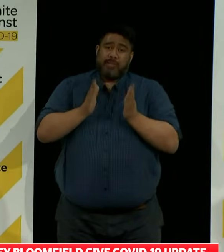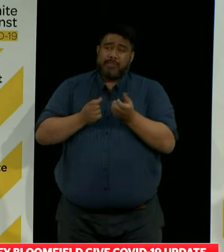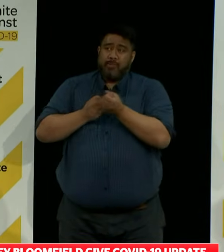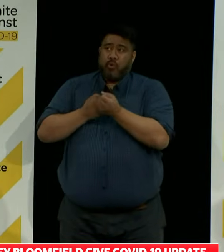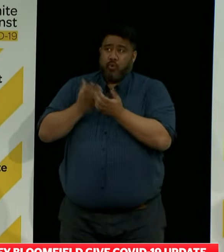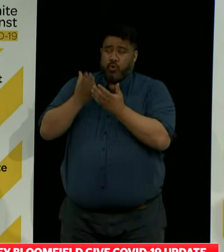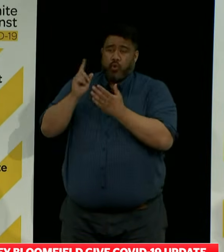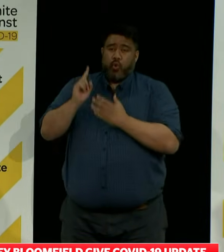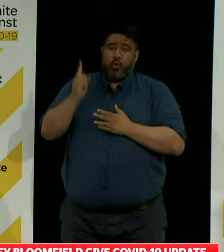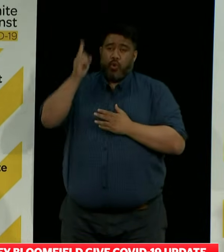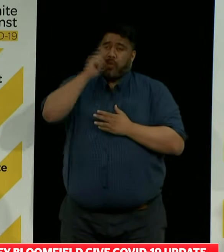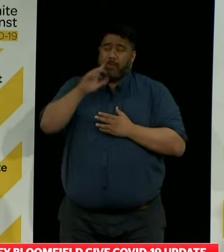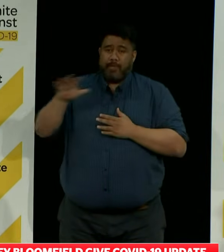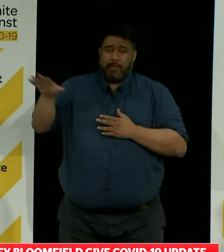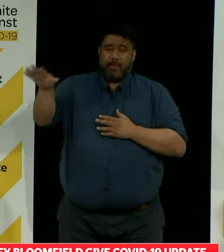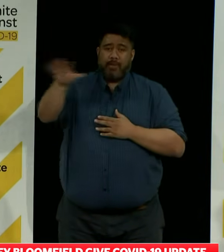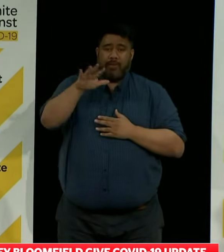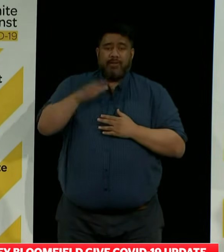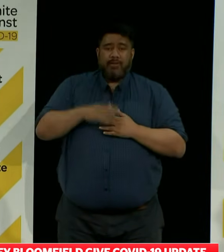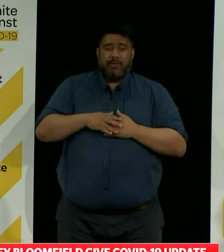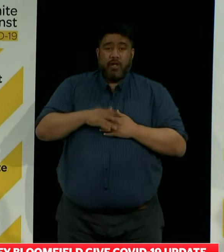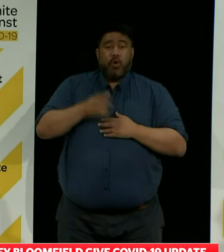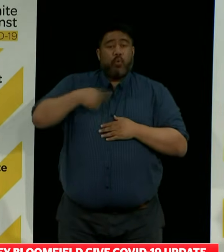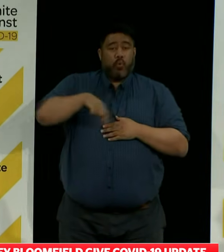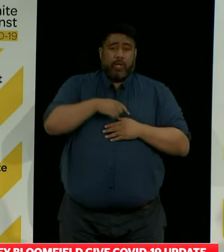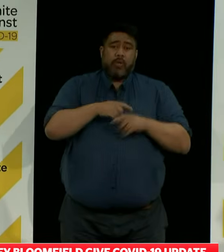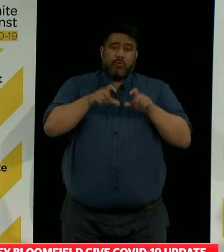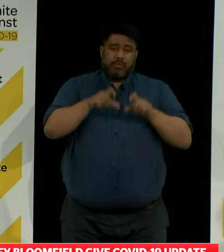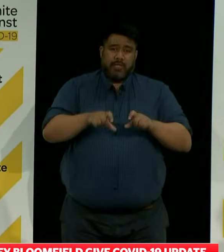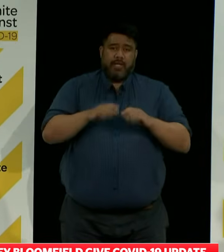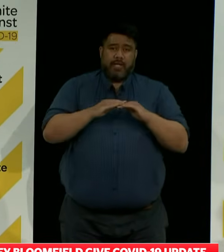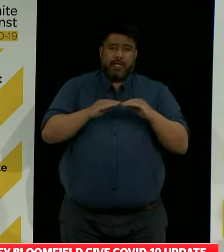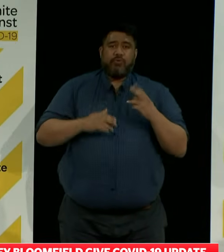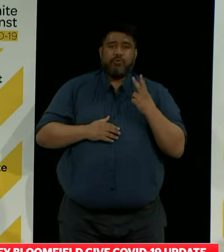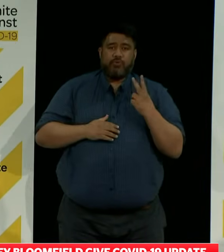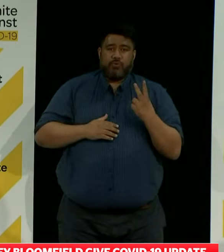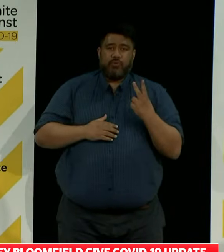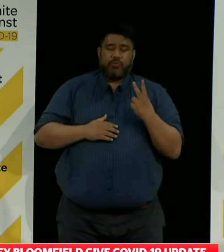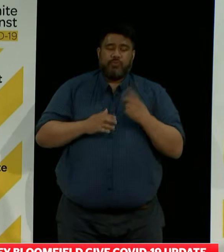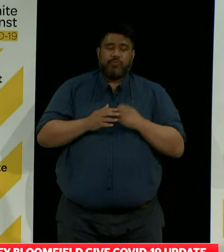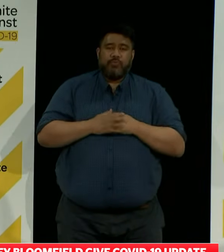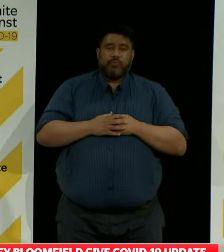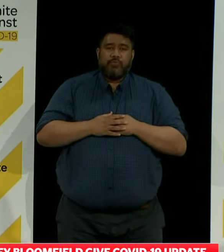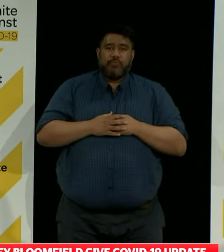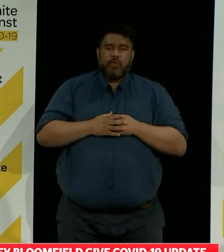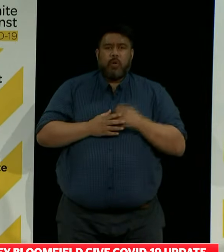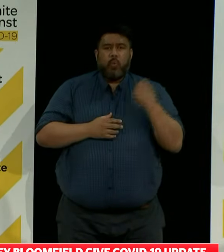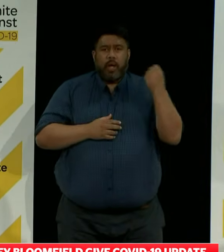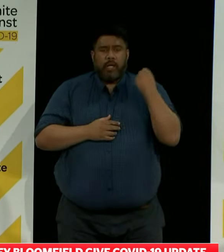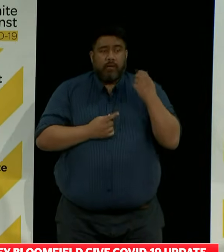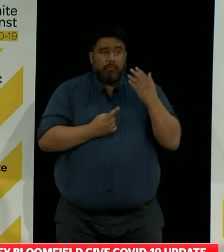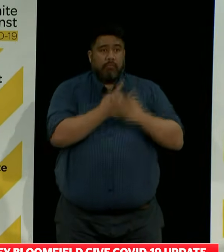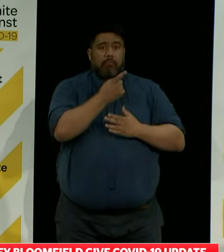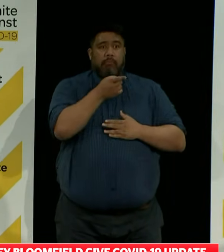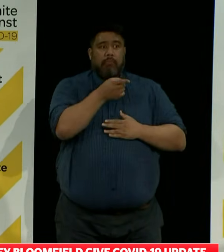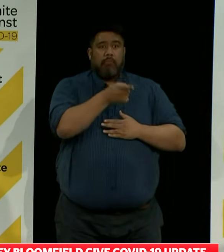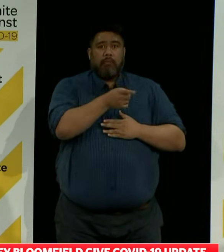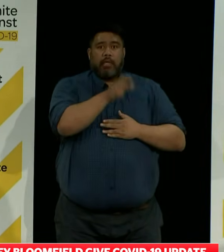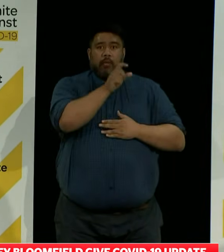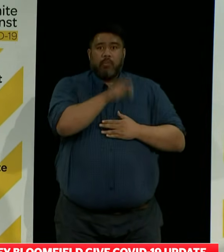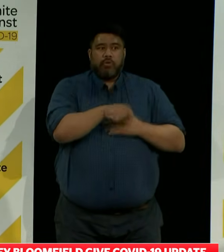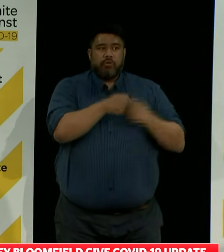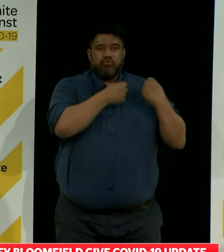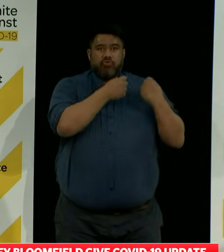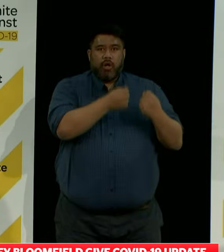us. This means we'll be staying at alert level 2. The cases we've seen in the Waikato and the driver who has visited Palmerston